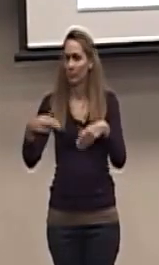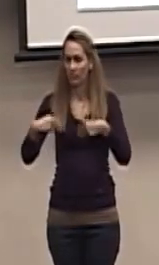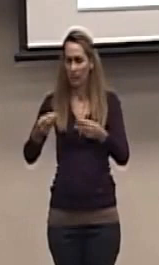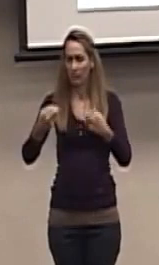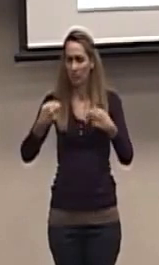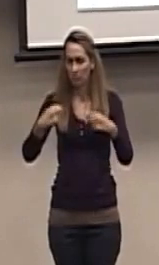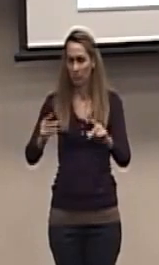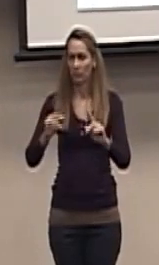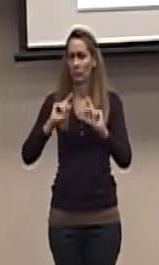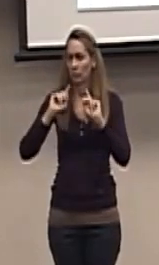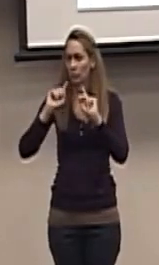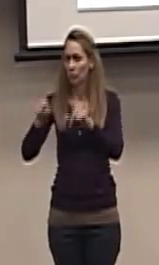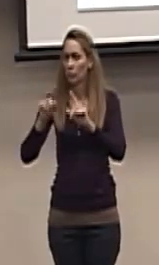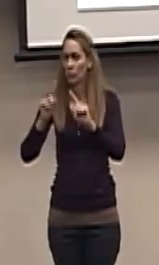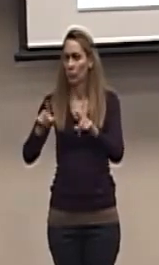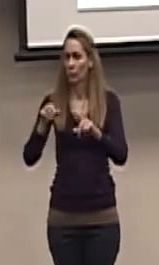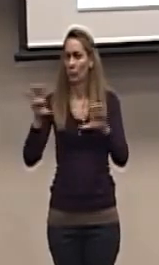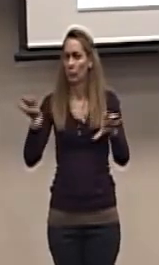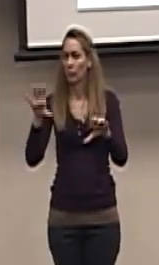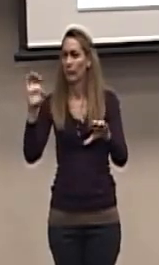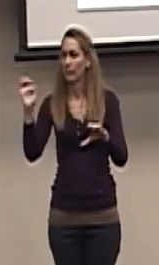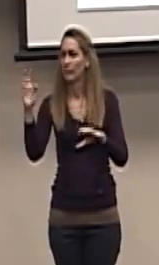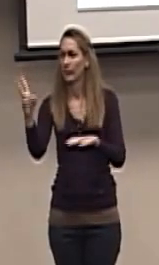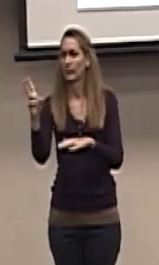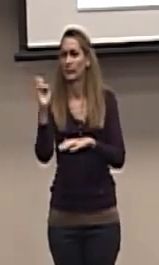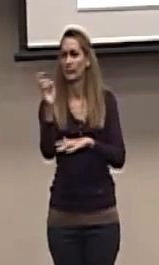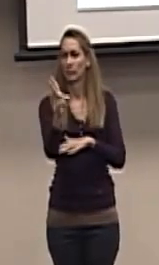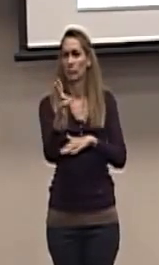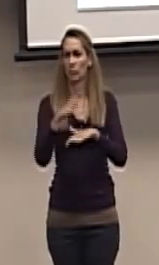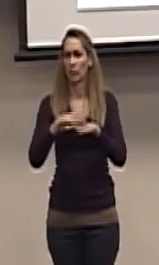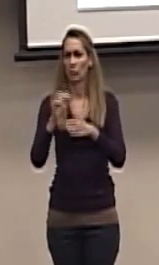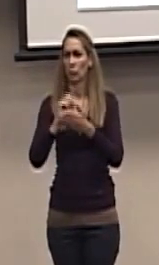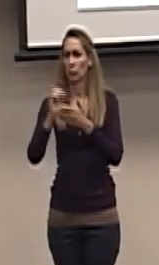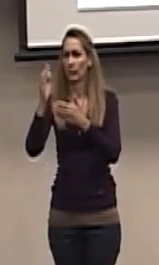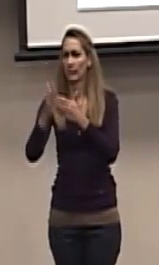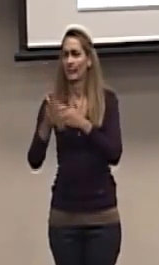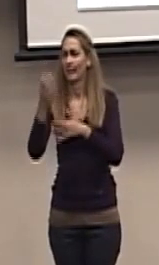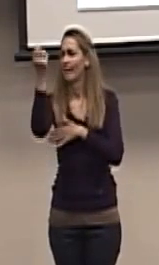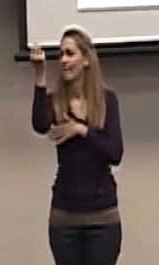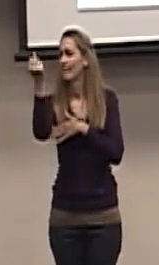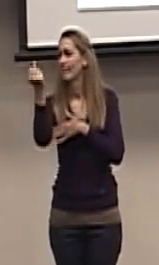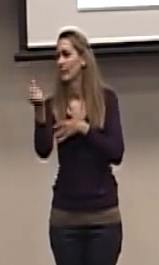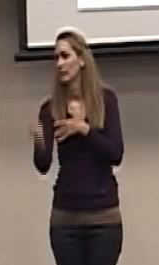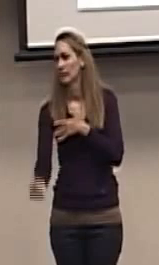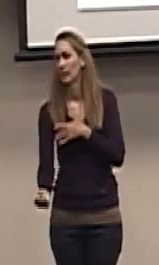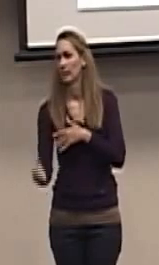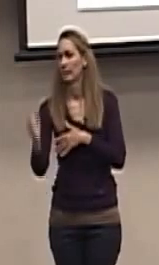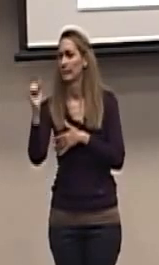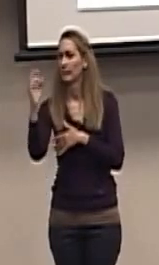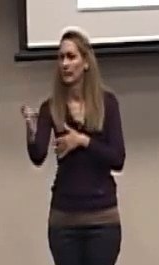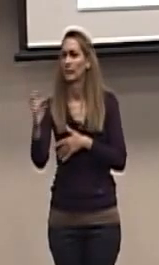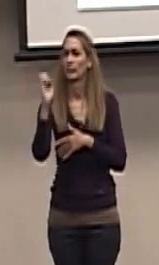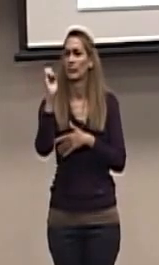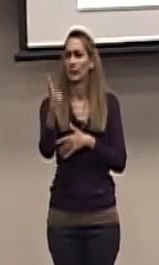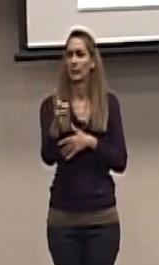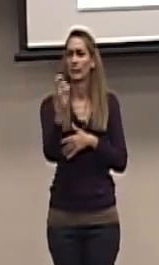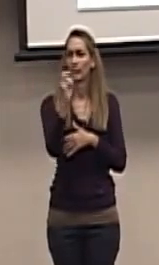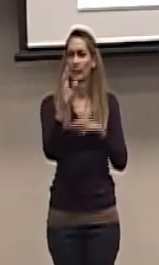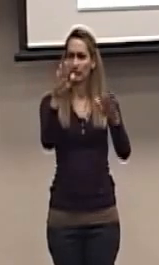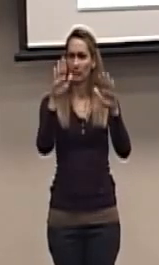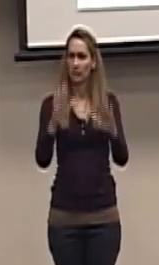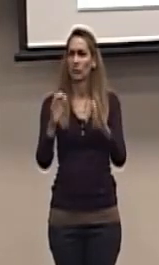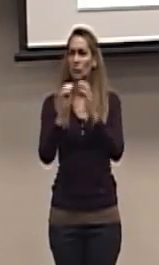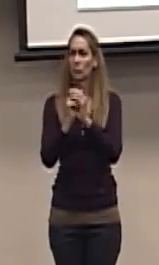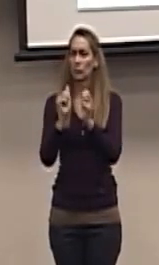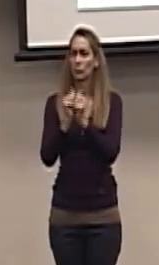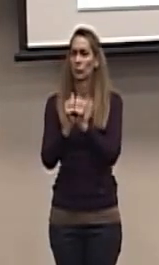on personal evangelism every weekend on Saturday. Before Sunday, they worship with the local churches.